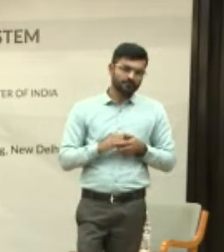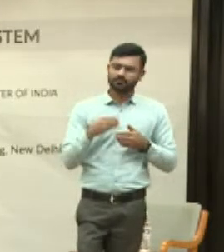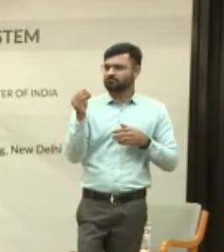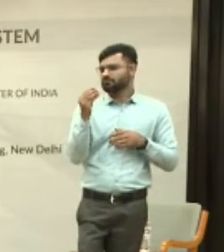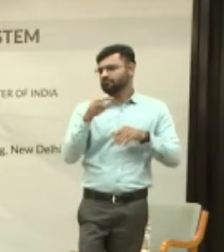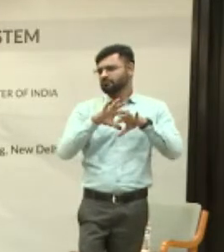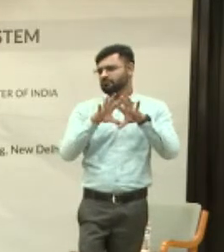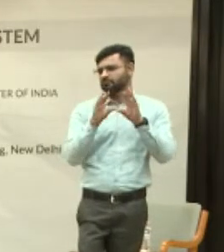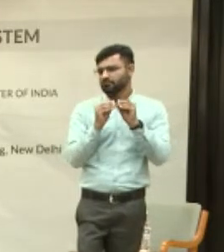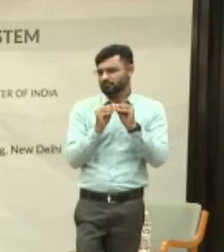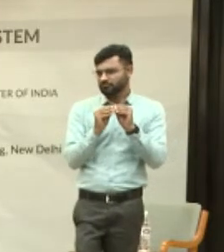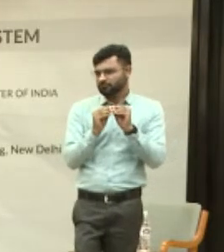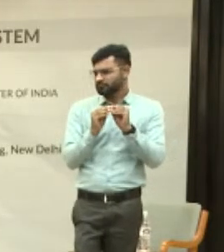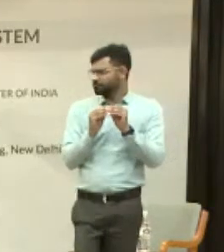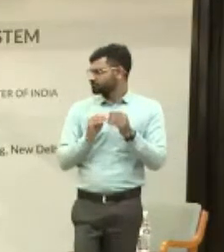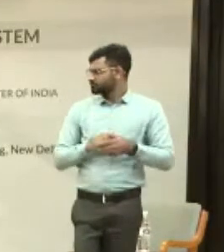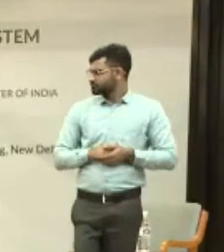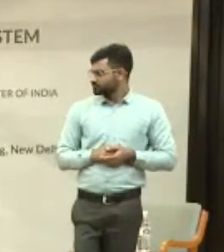Roughly,